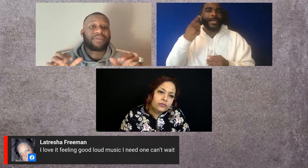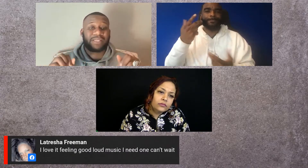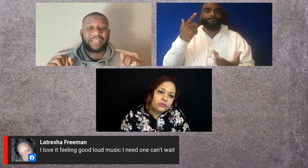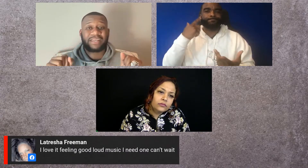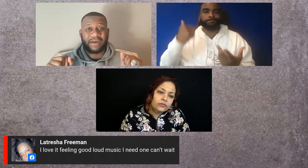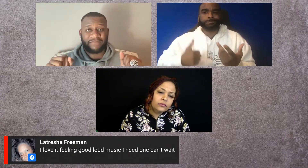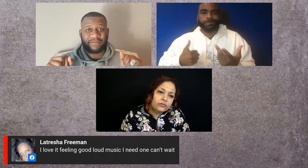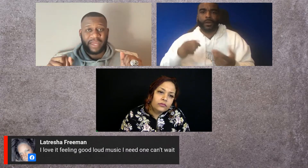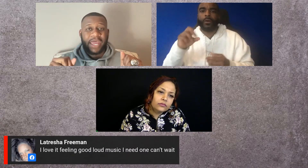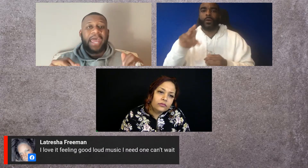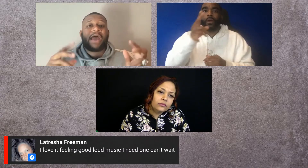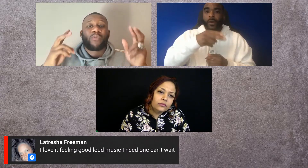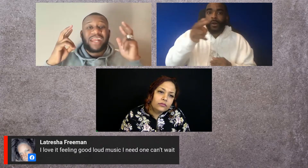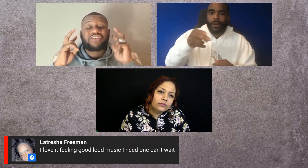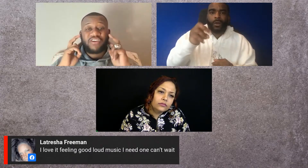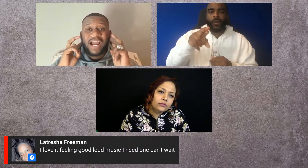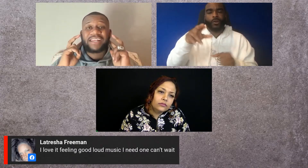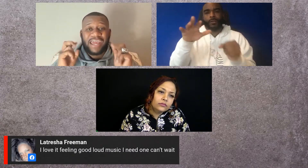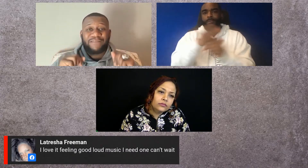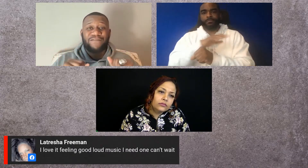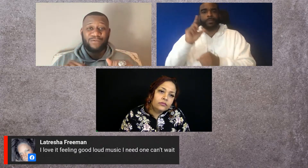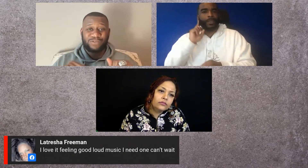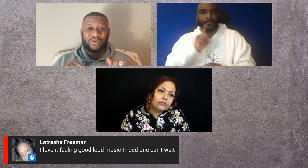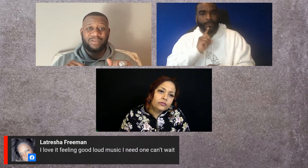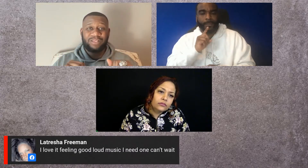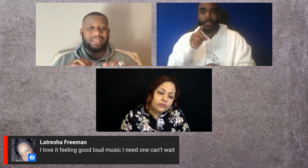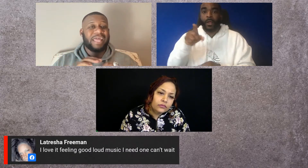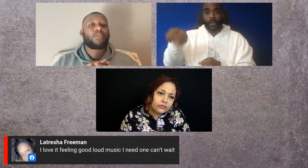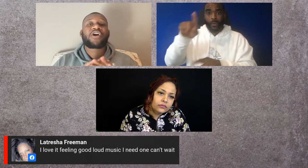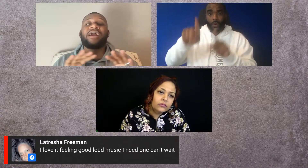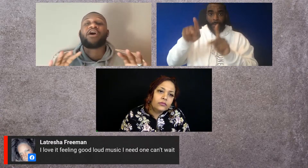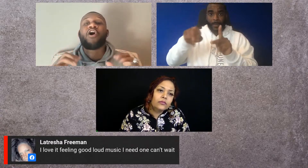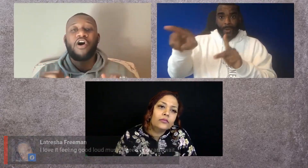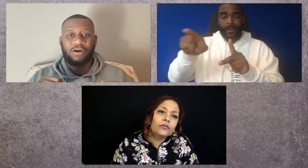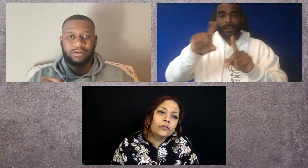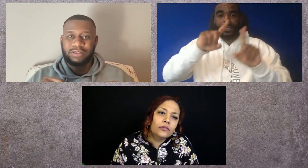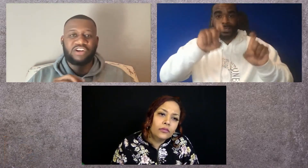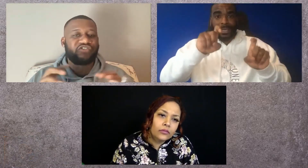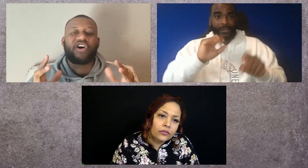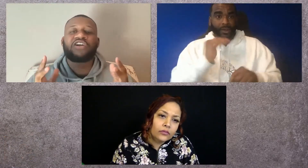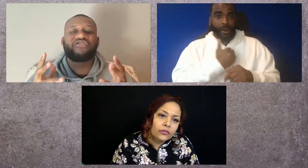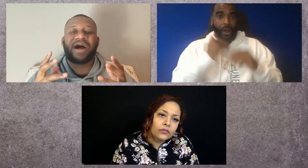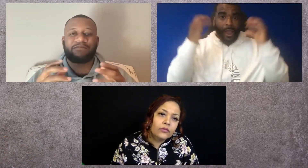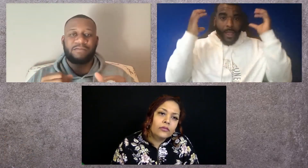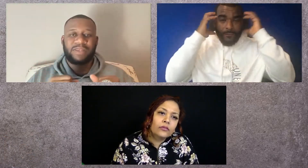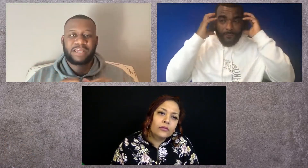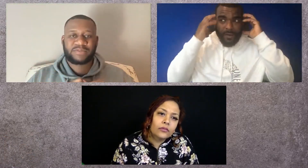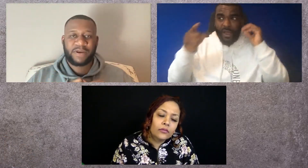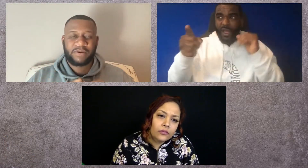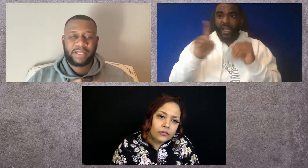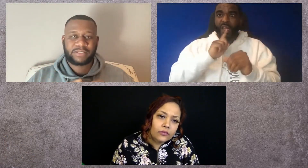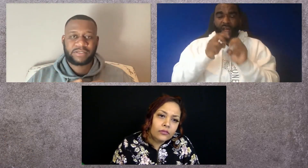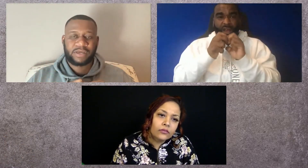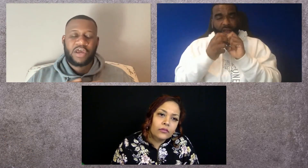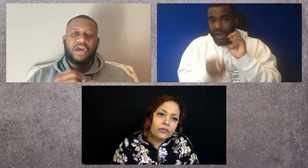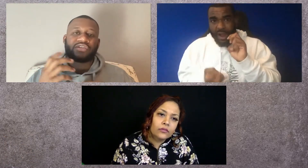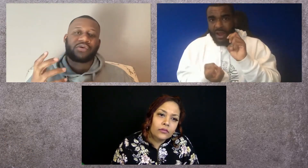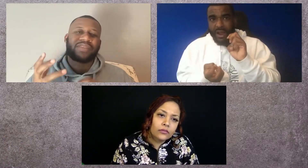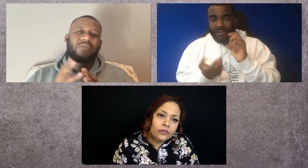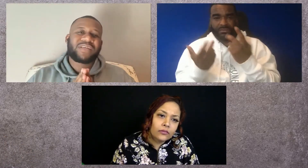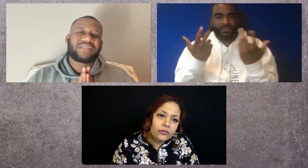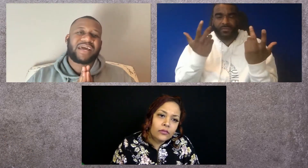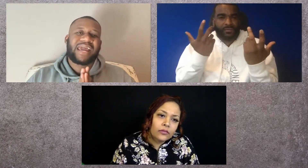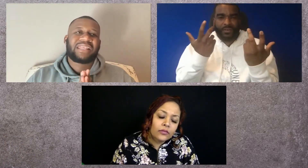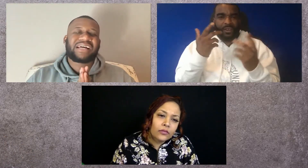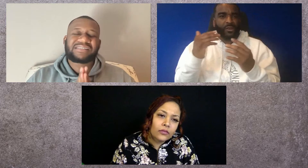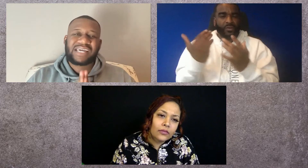or completely deaf. And when they tried the headphones on, they were in awe. Their jaw dropped from the experience. So